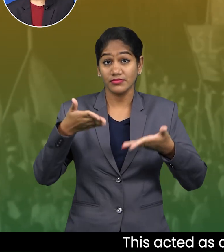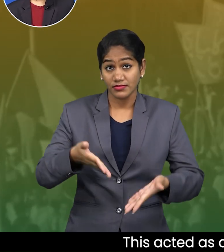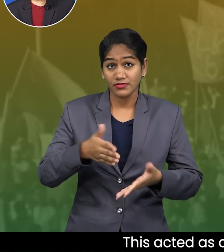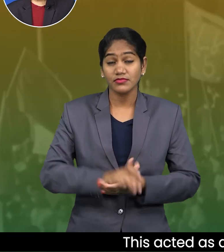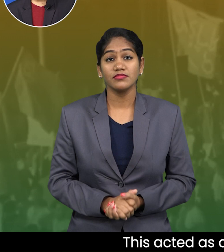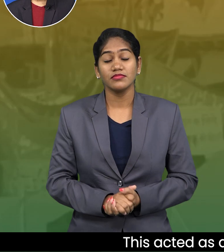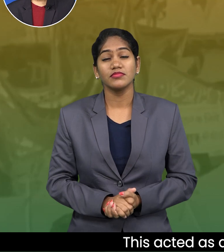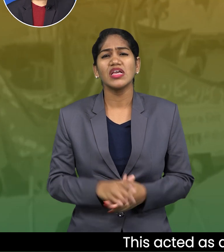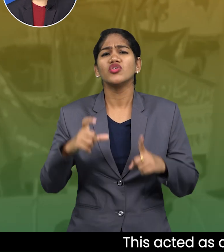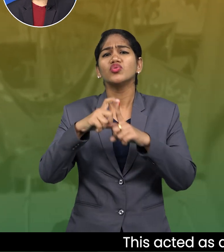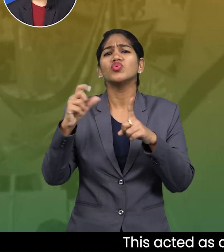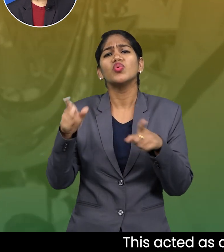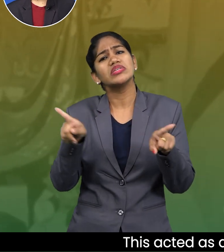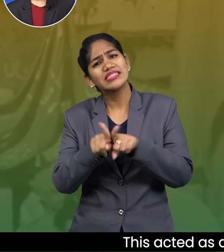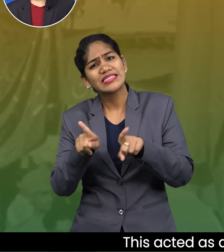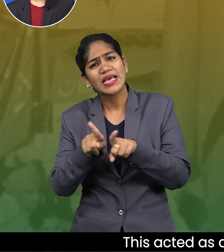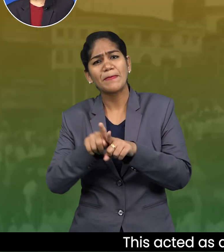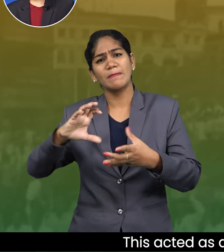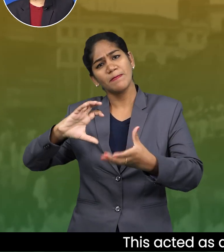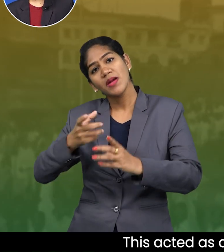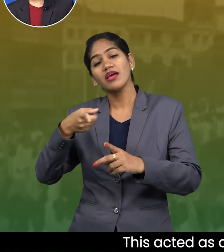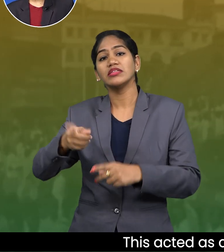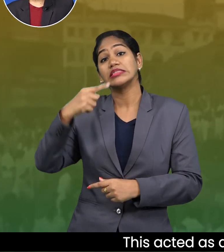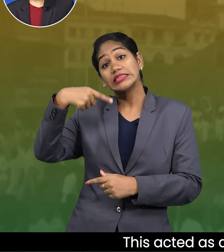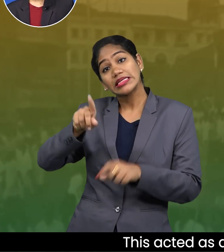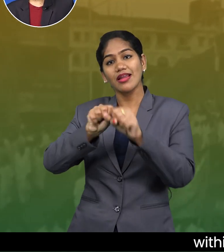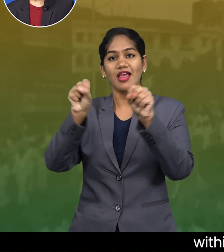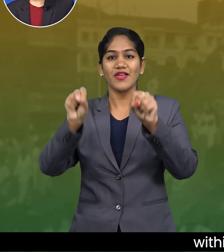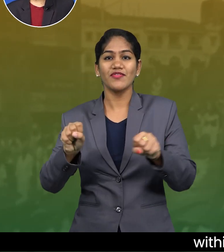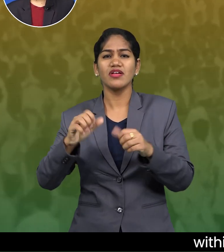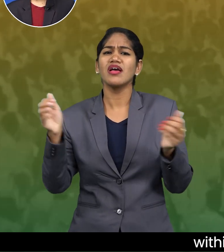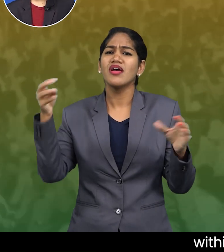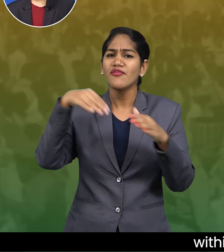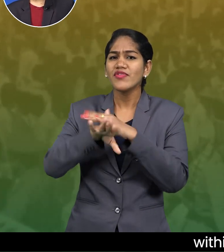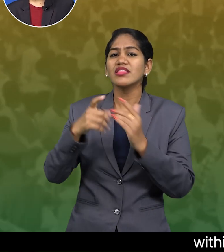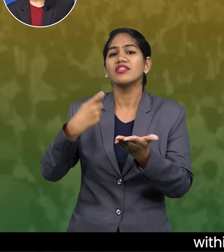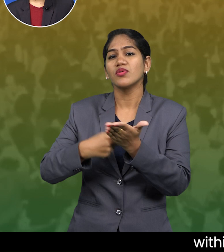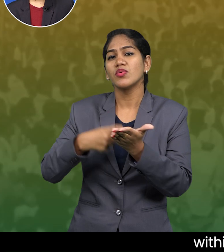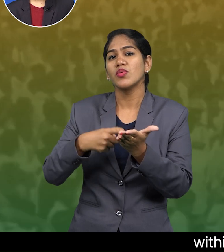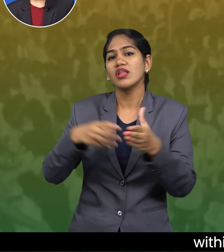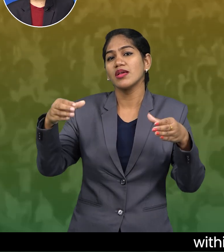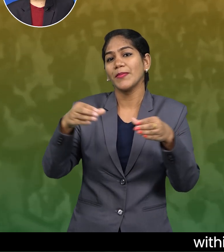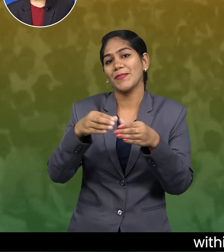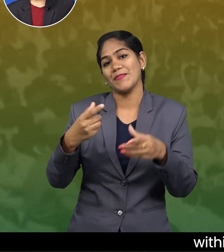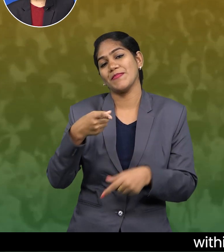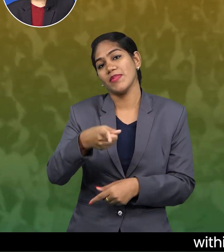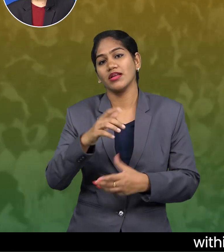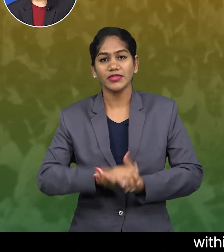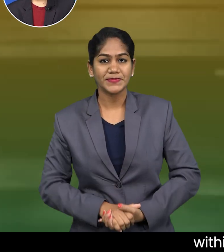This acted as an inbuilt corrective system within the ruling party.